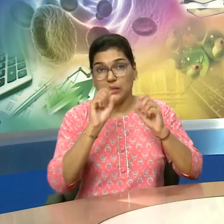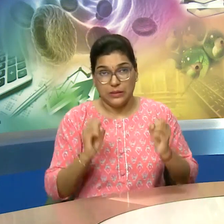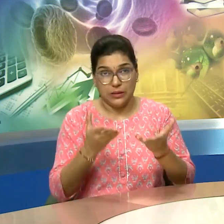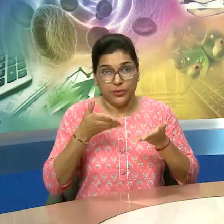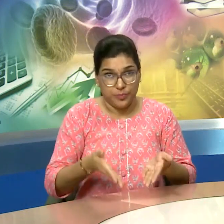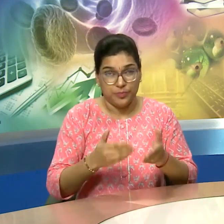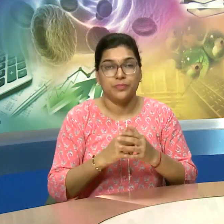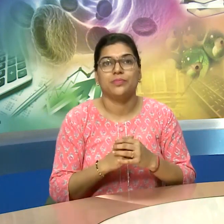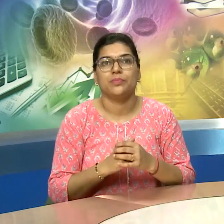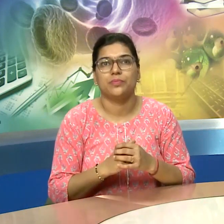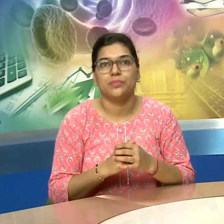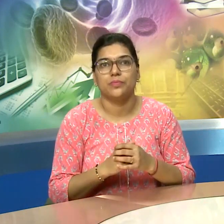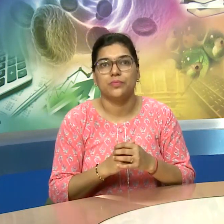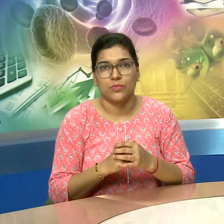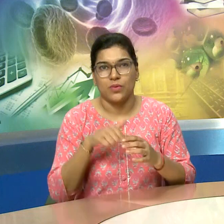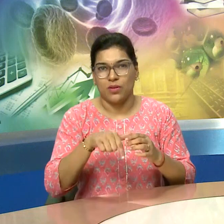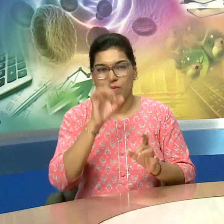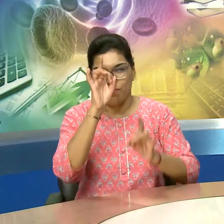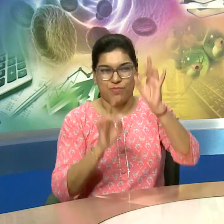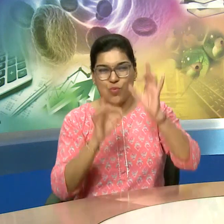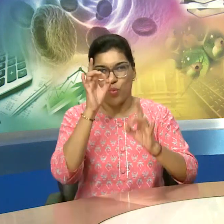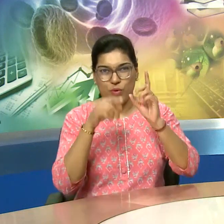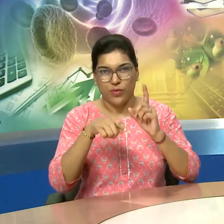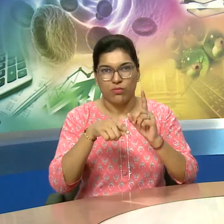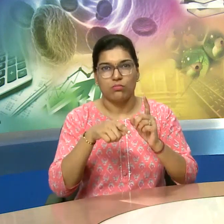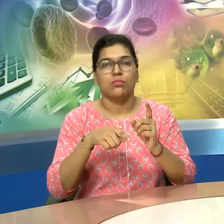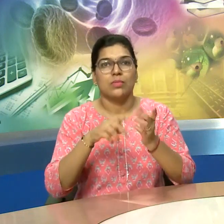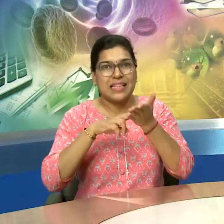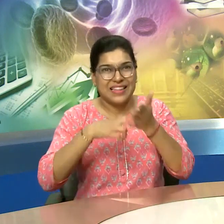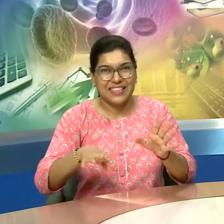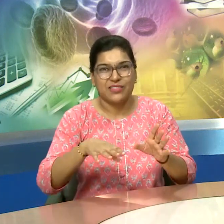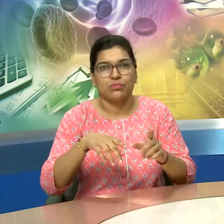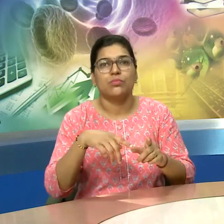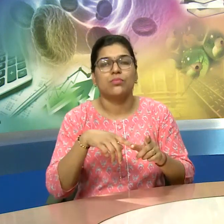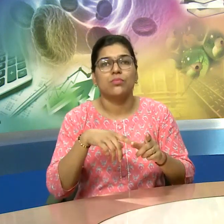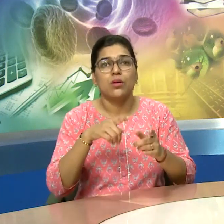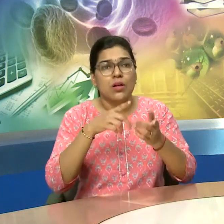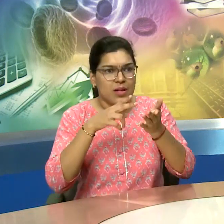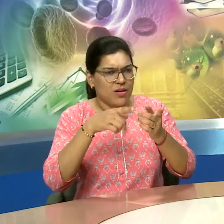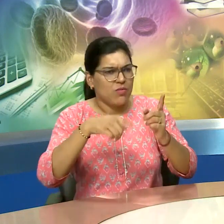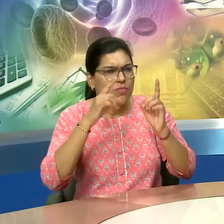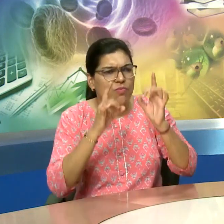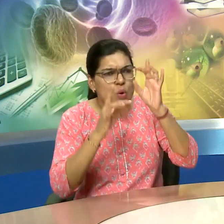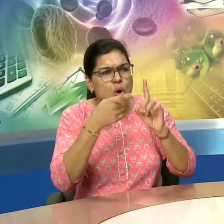We will understand this topic in points. So, first point is in front of you on